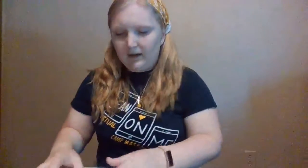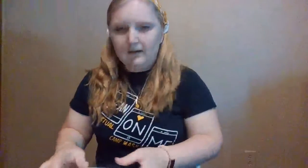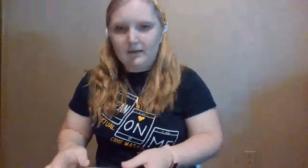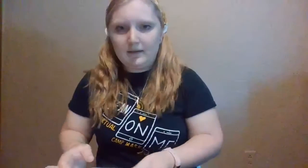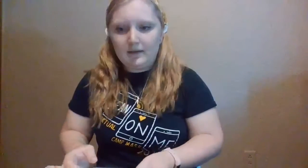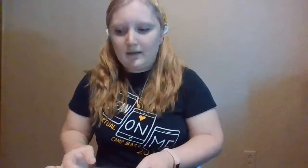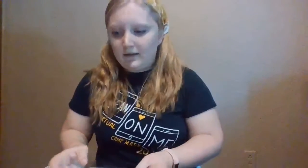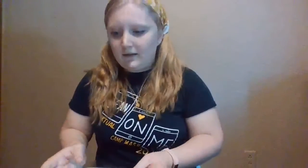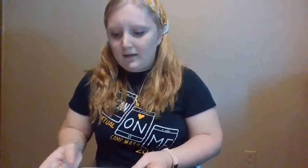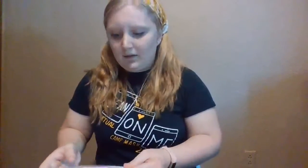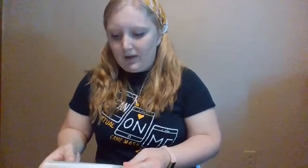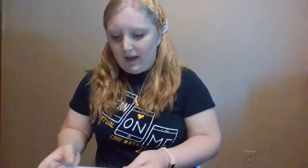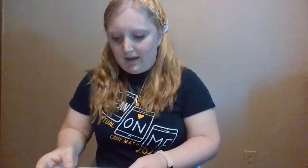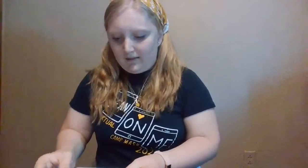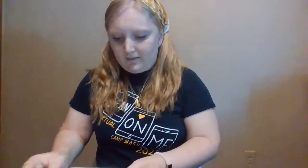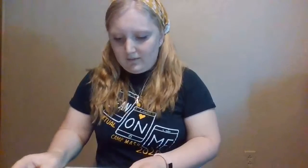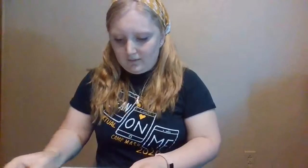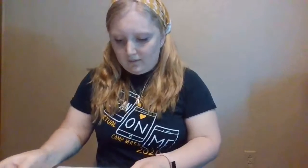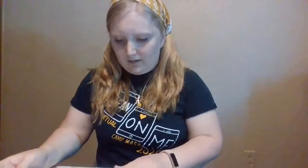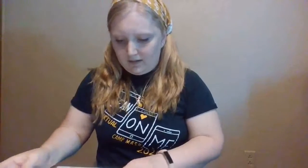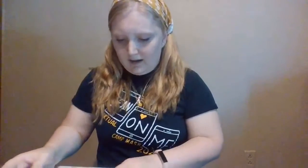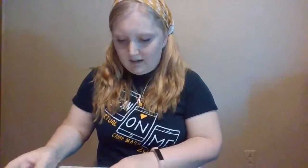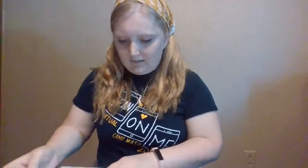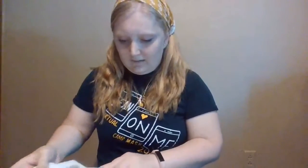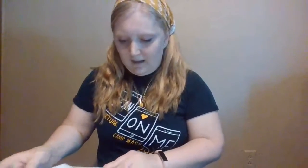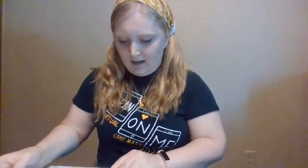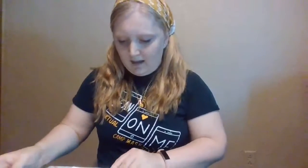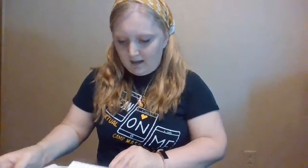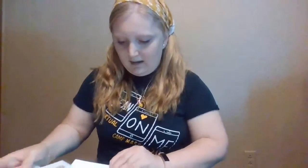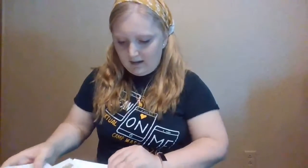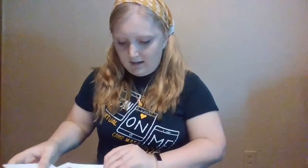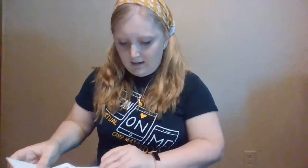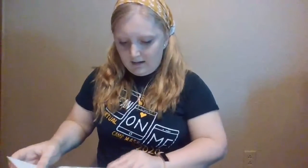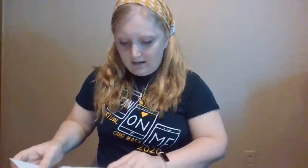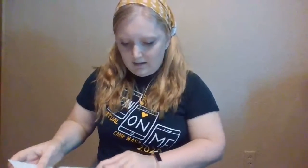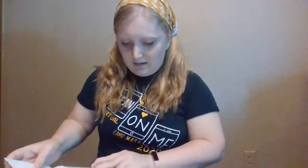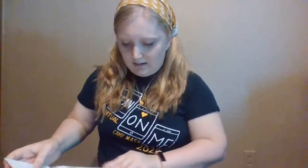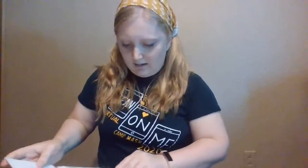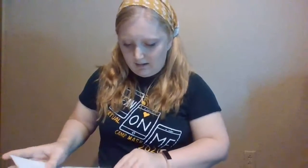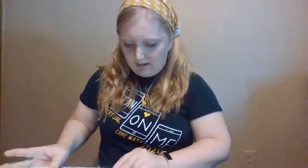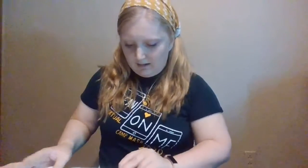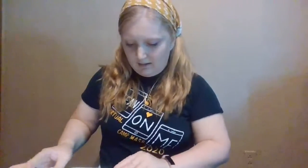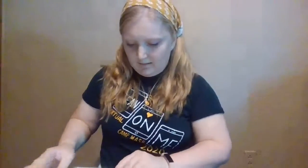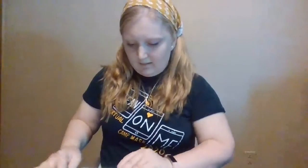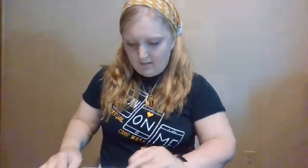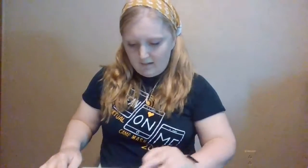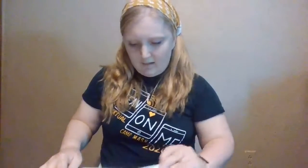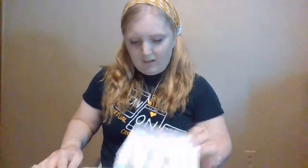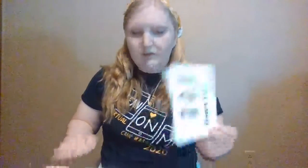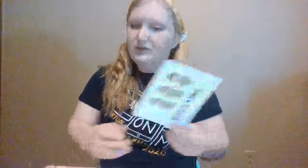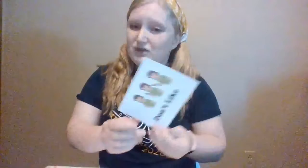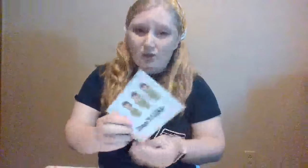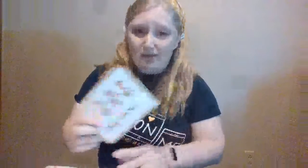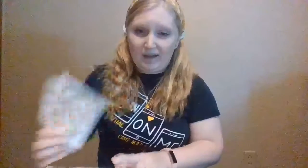Perfect. Okay. So our next sign is don't